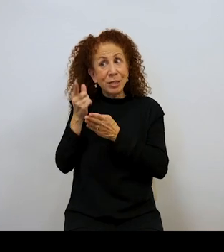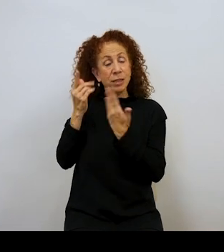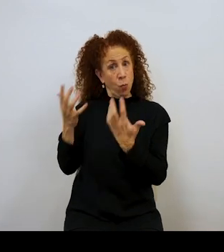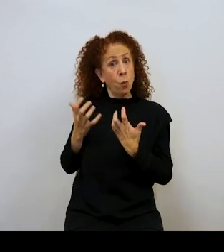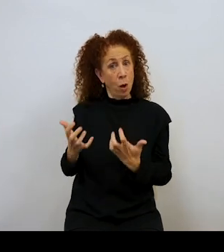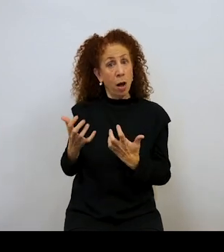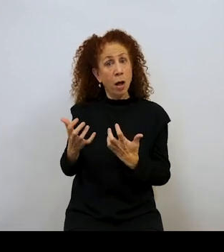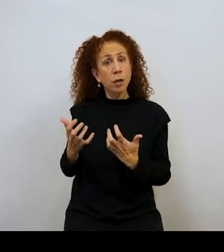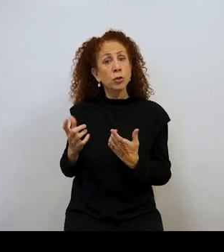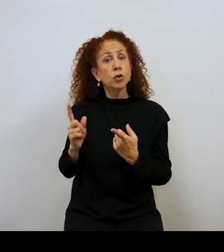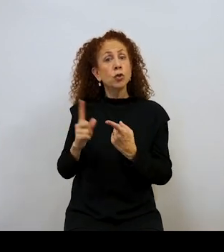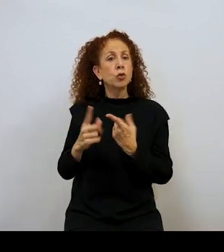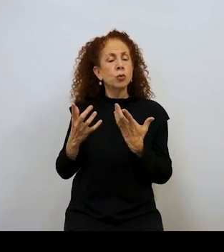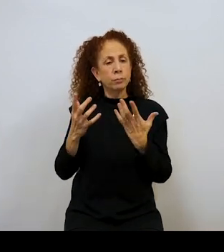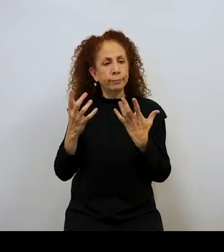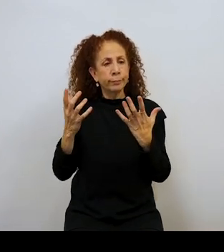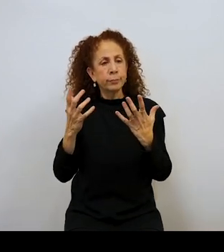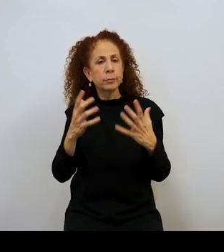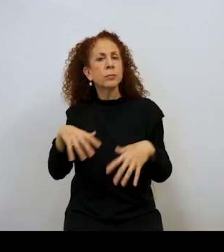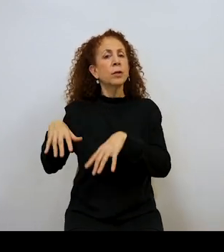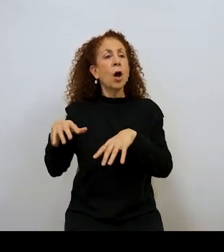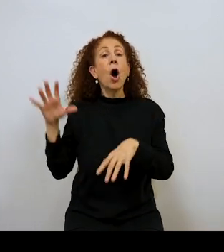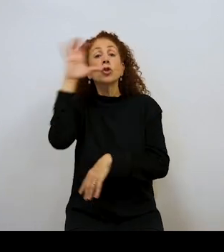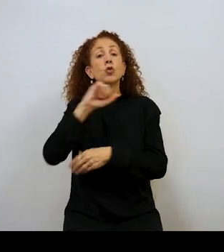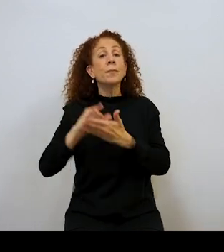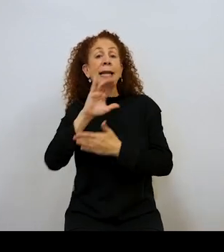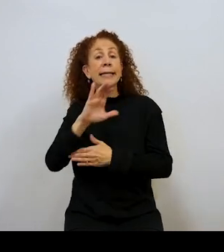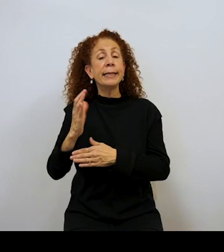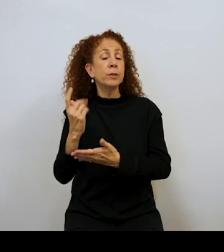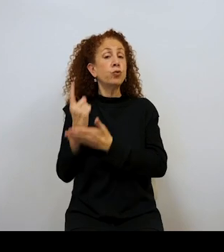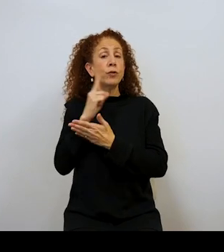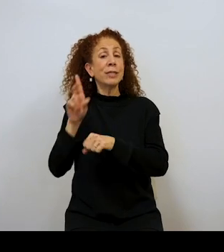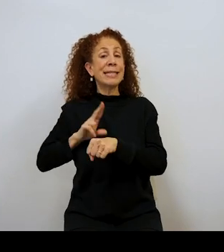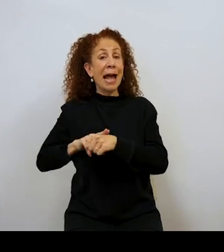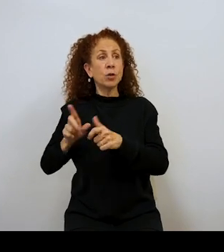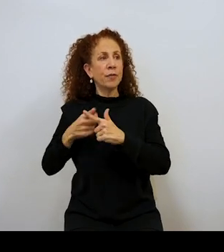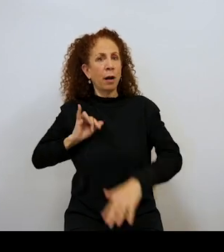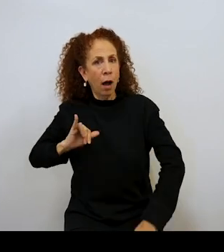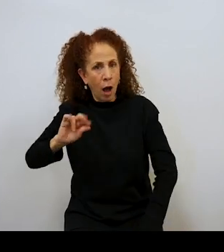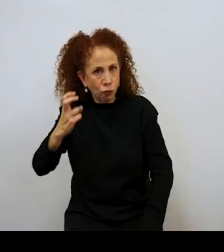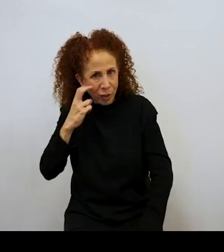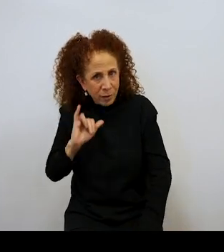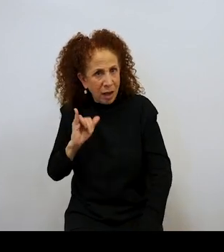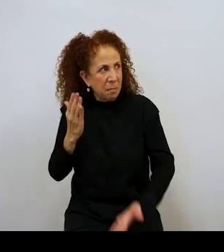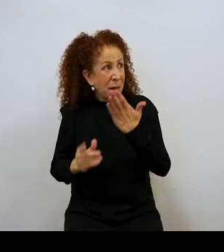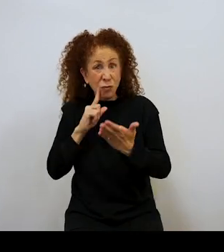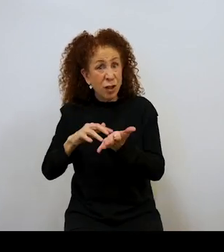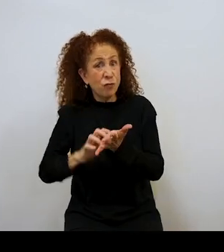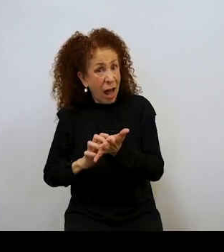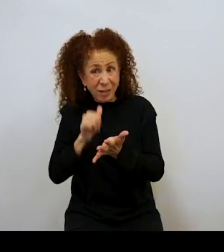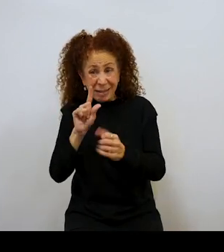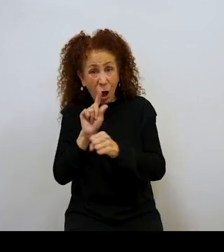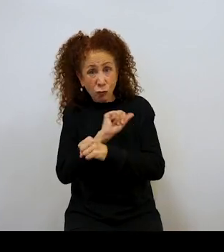to assume that, of course, all his privilege is natural, and then the terrible realization that some of it might be fragile in some